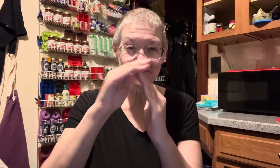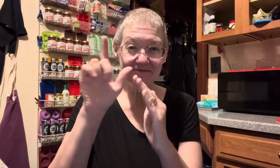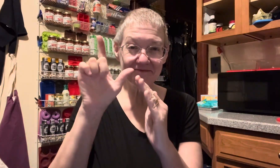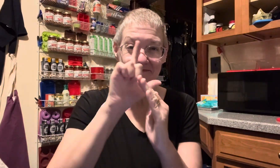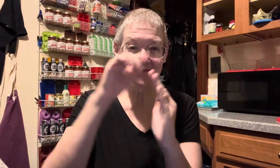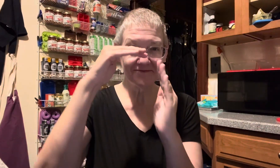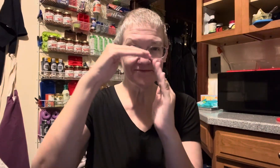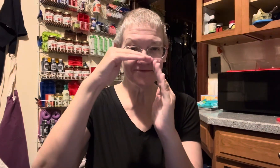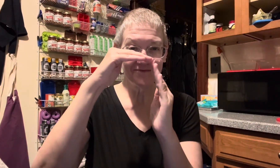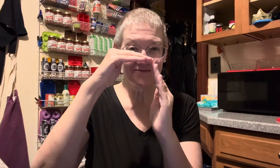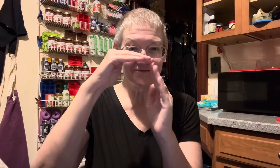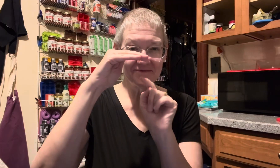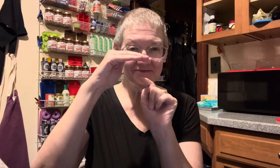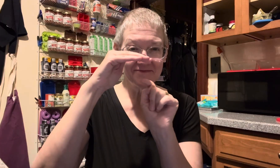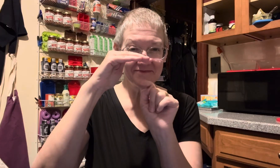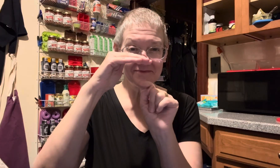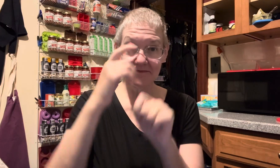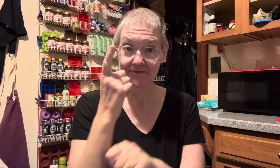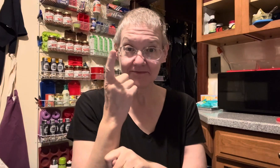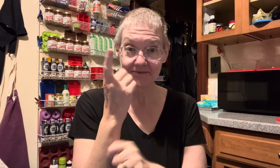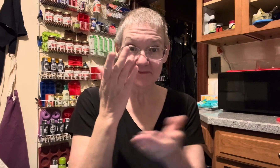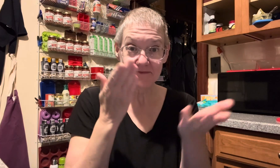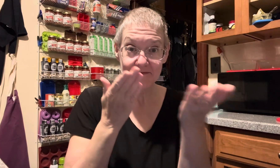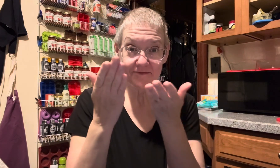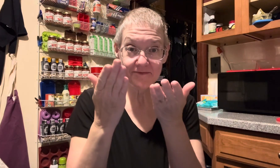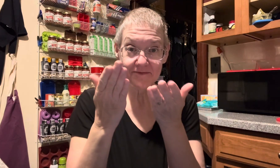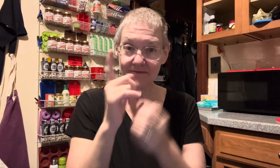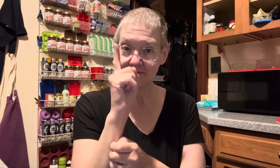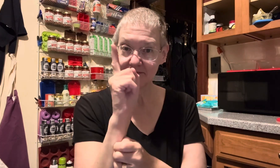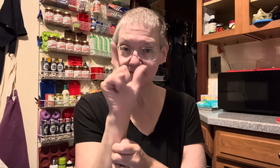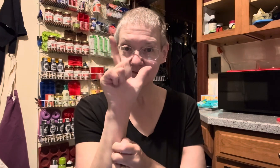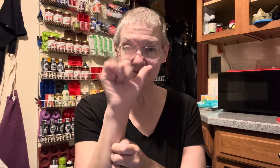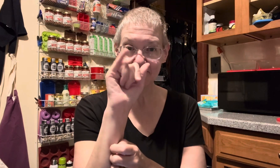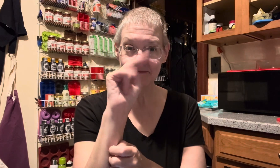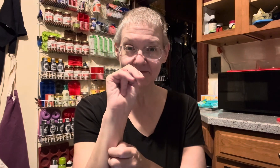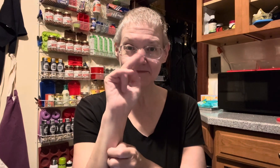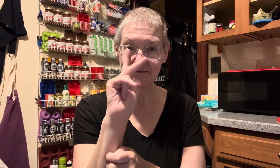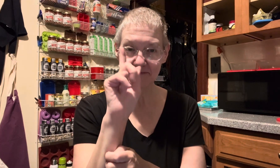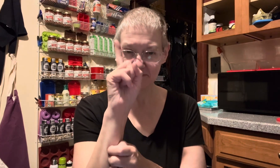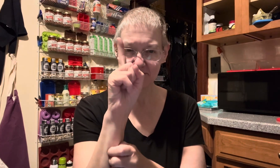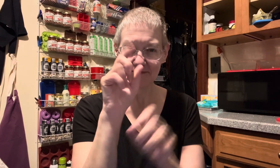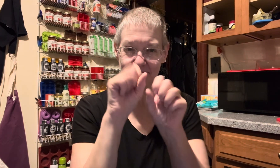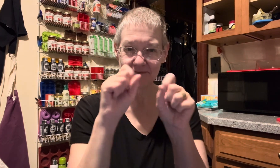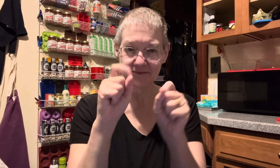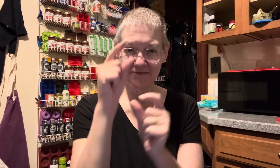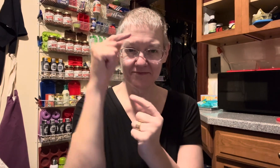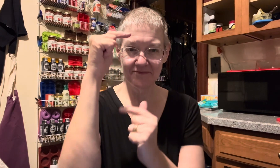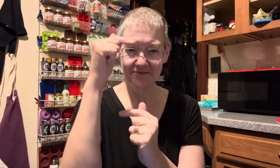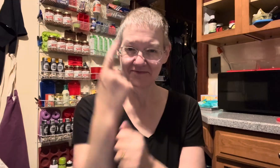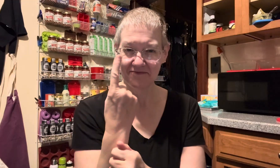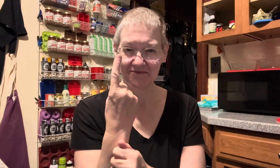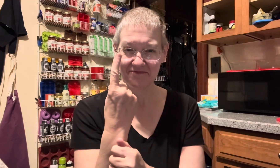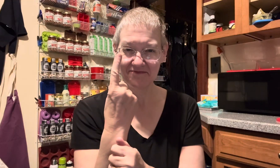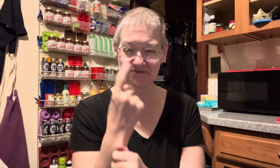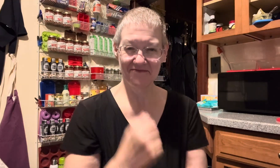Remember, it's at the top left corner of the nutrition label. One serving size is one link, one